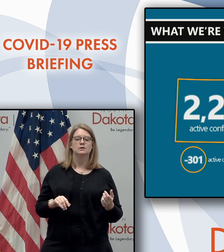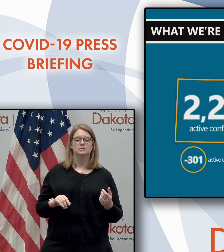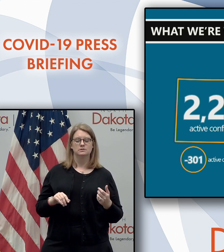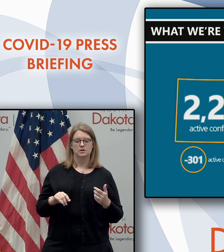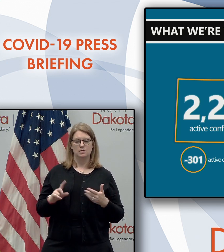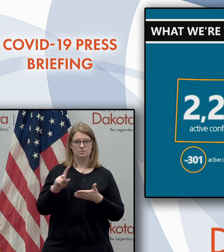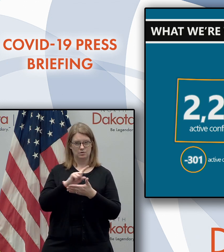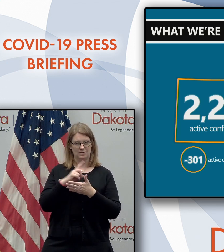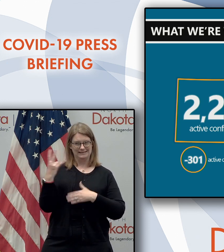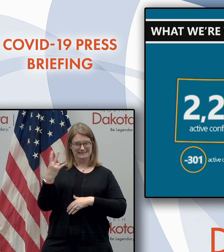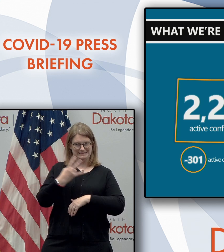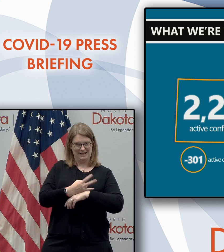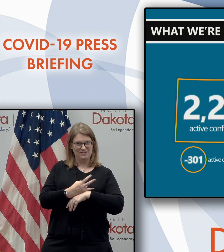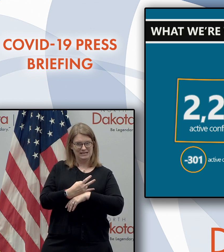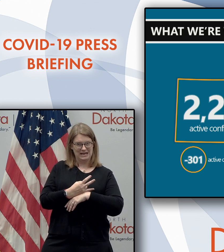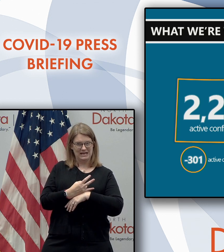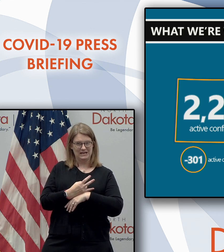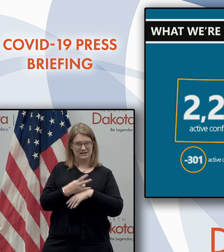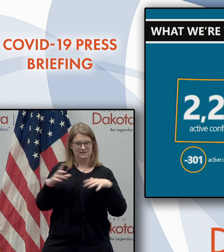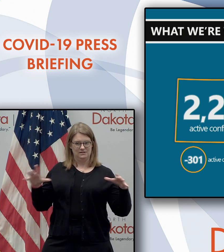our week 7-day run rate to